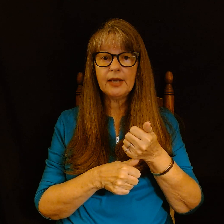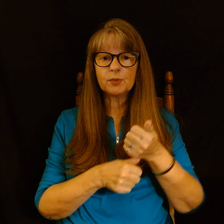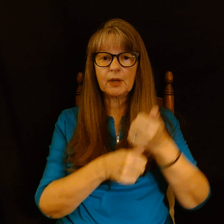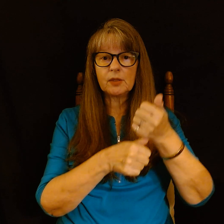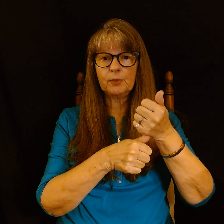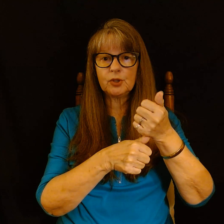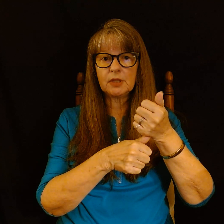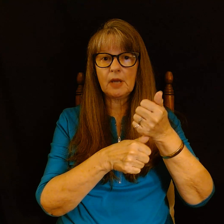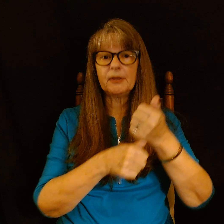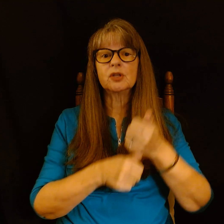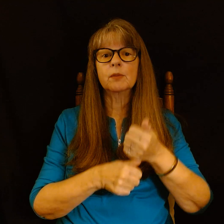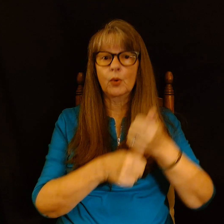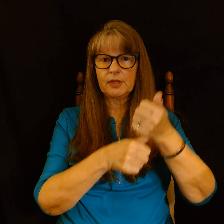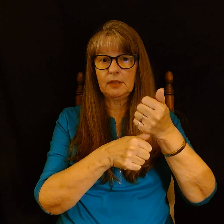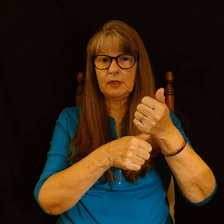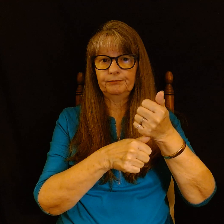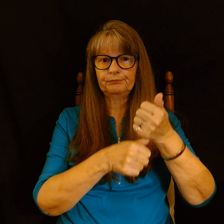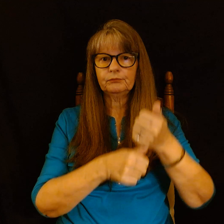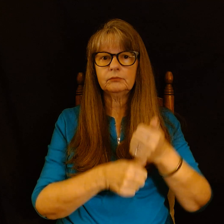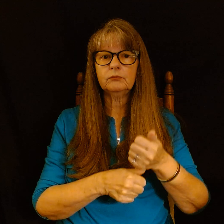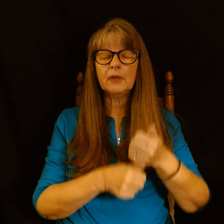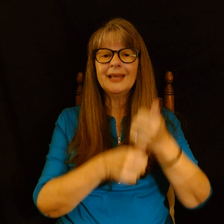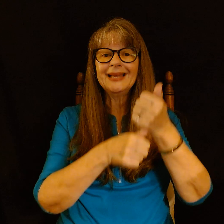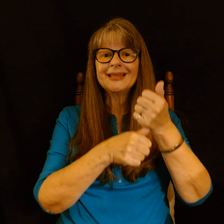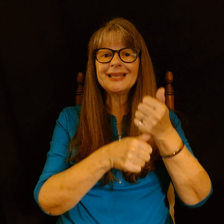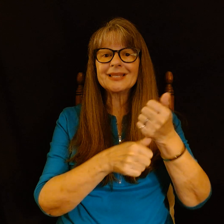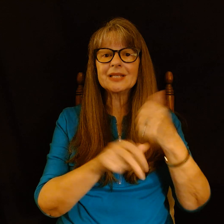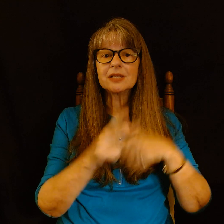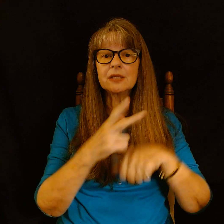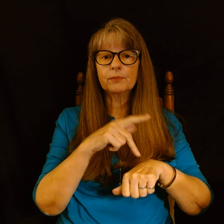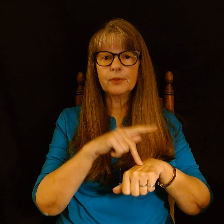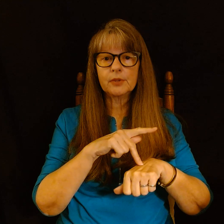because it pushes it up, it supports it. The assistant principal.